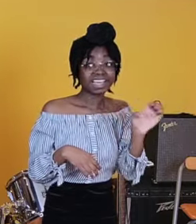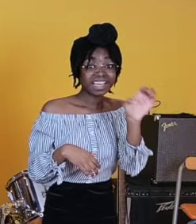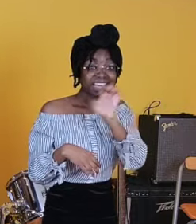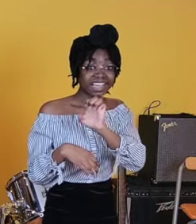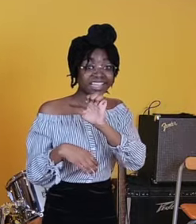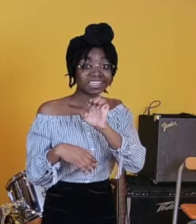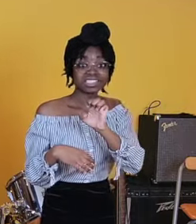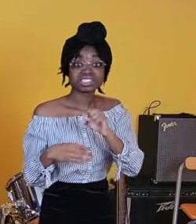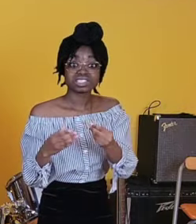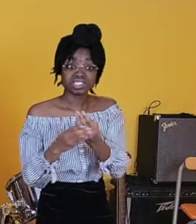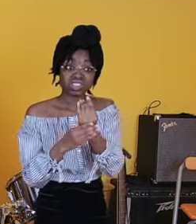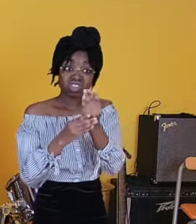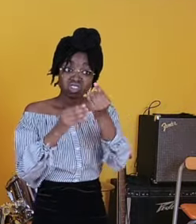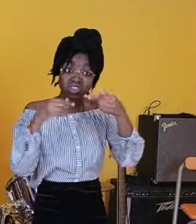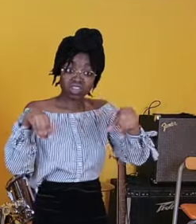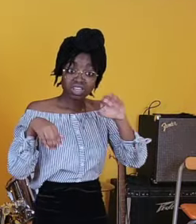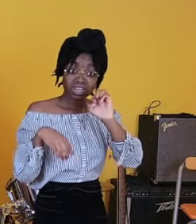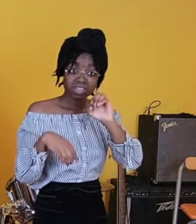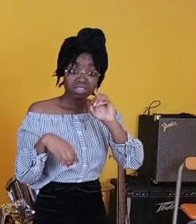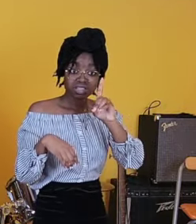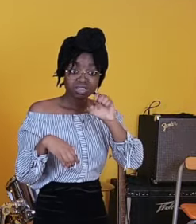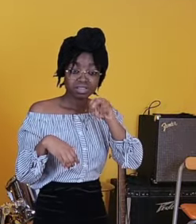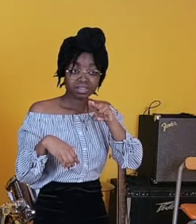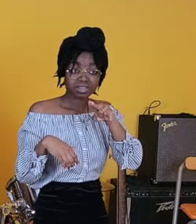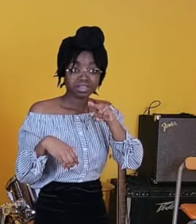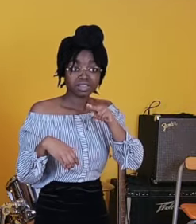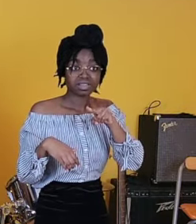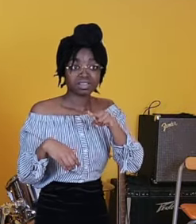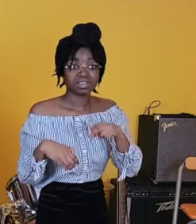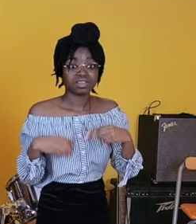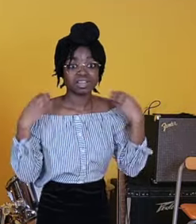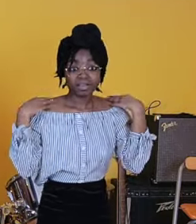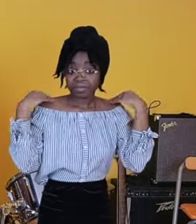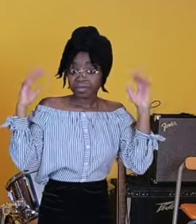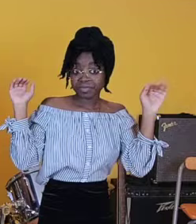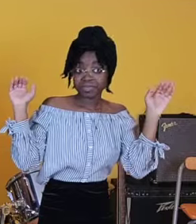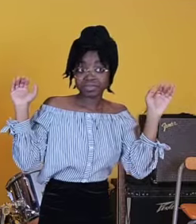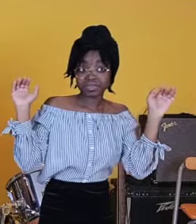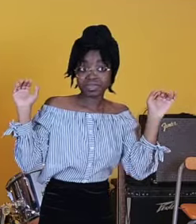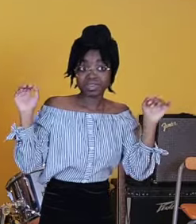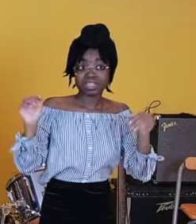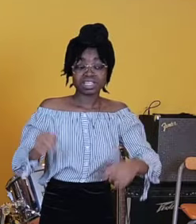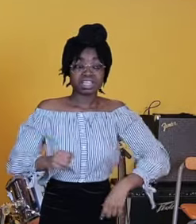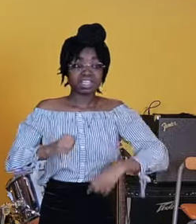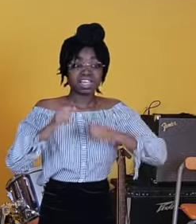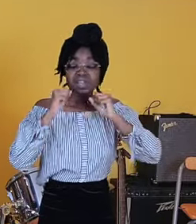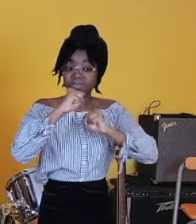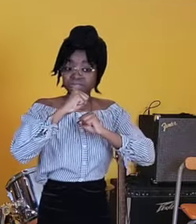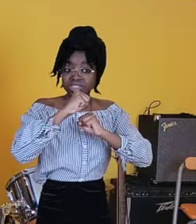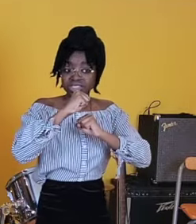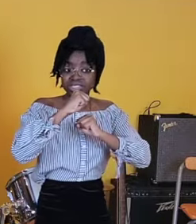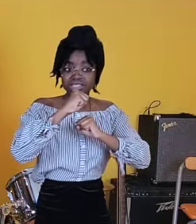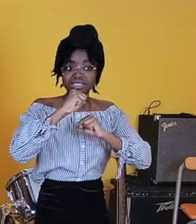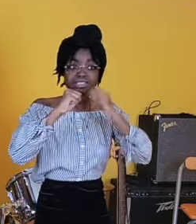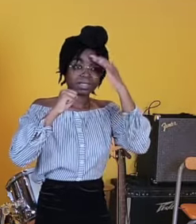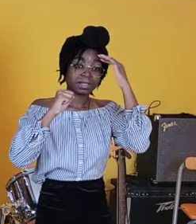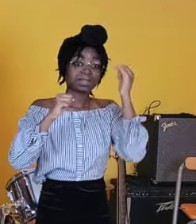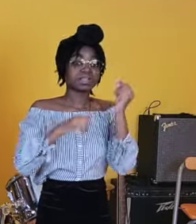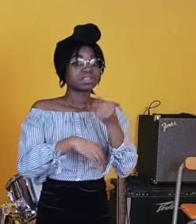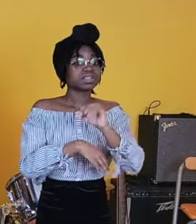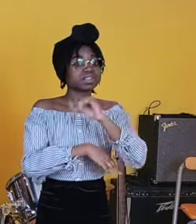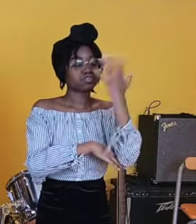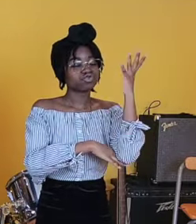a flaming sword which turned every way to keep the way up of the tree of life. This is